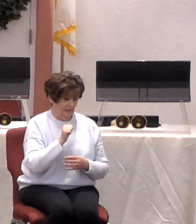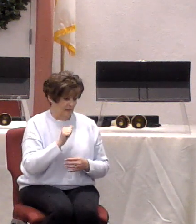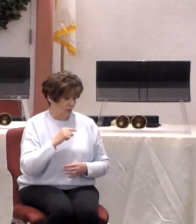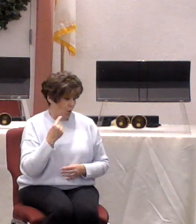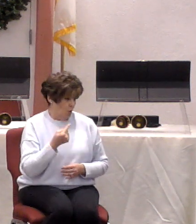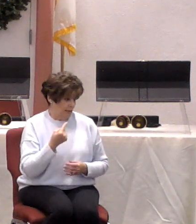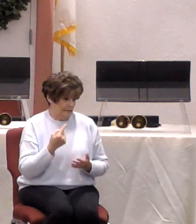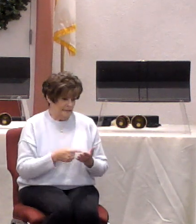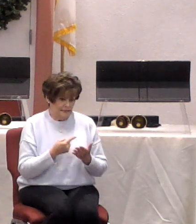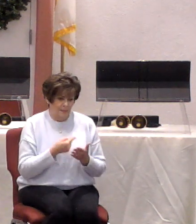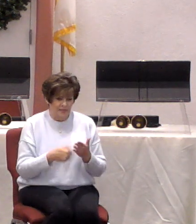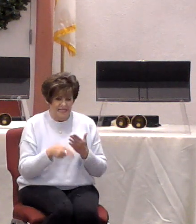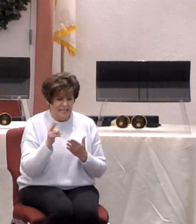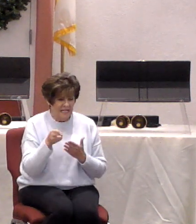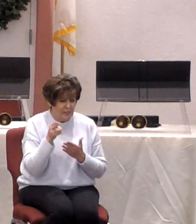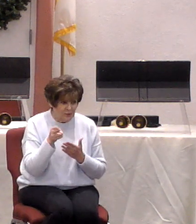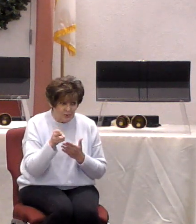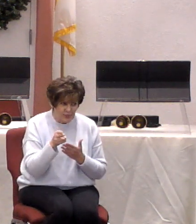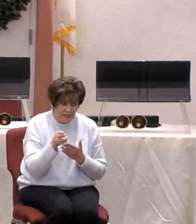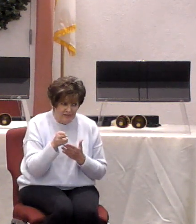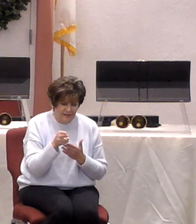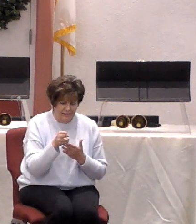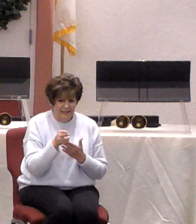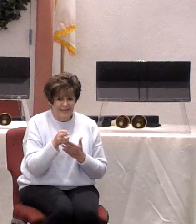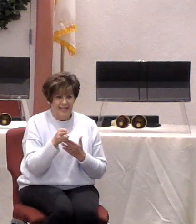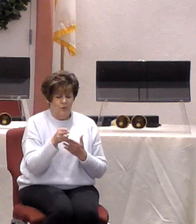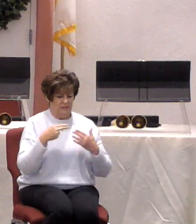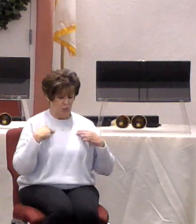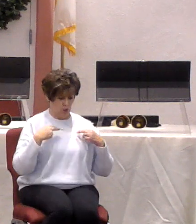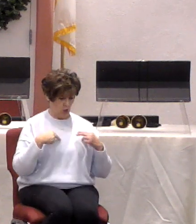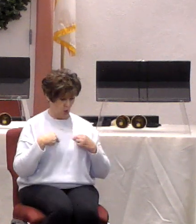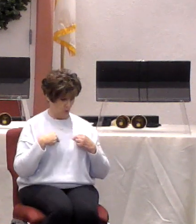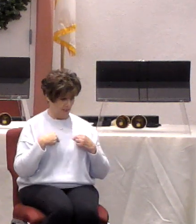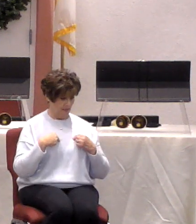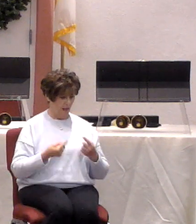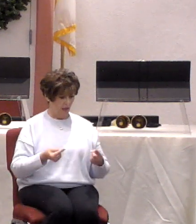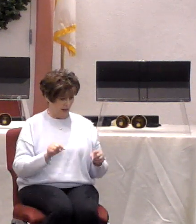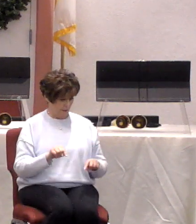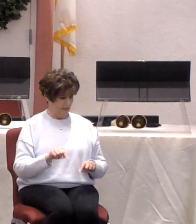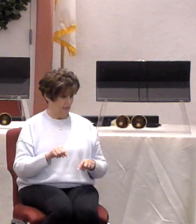ways. It is very specifically a human event.